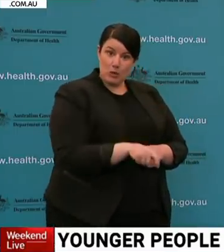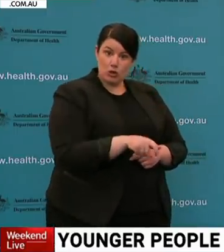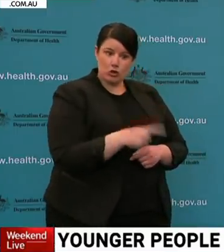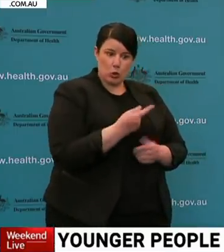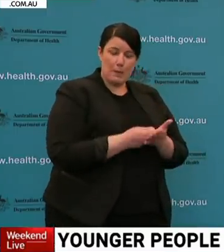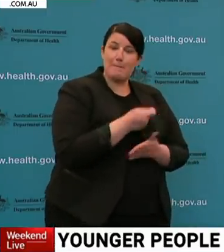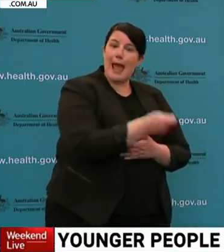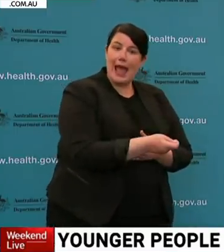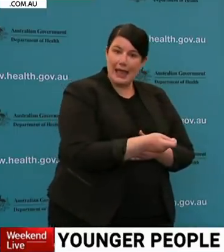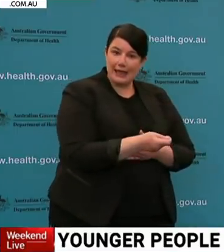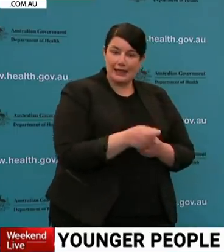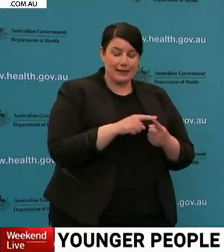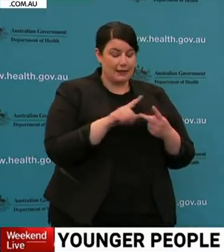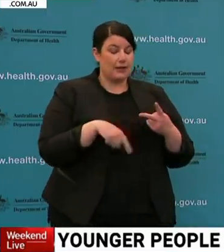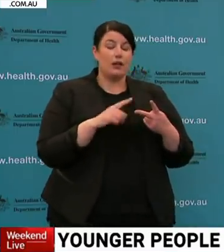bill for that? And also,